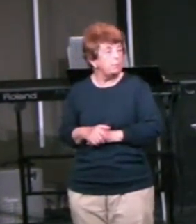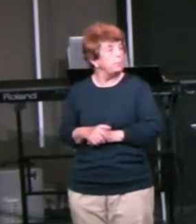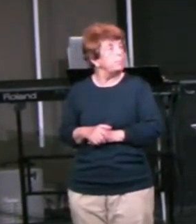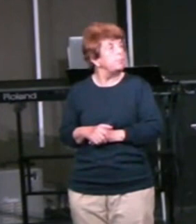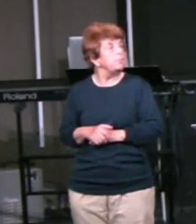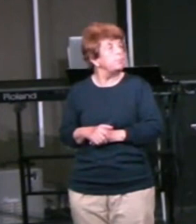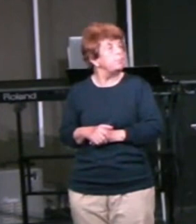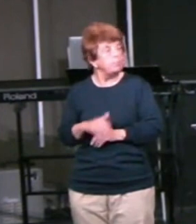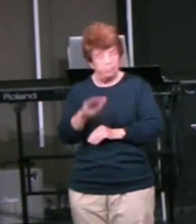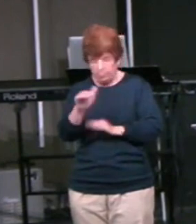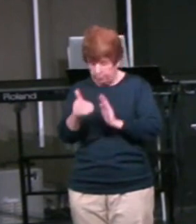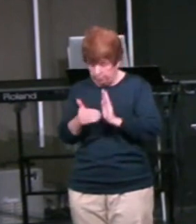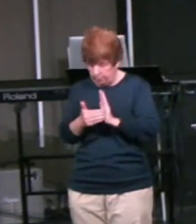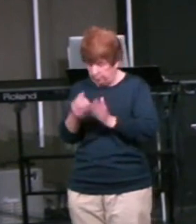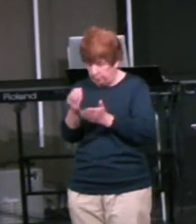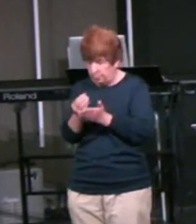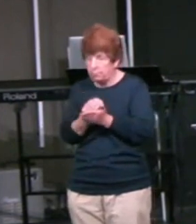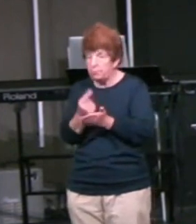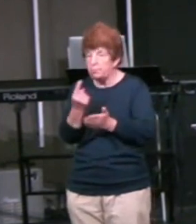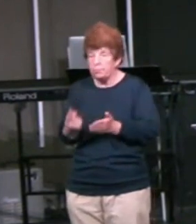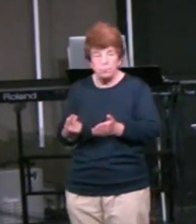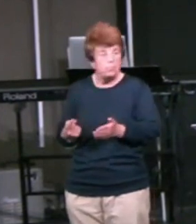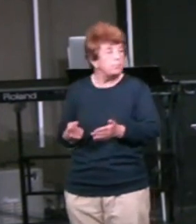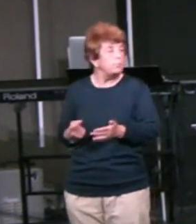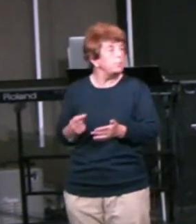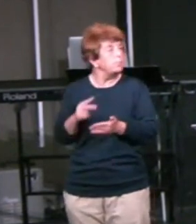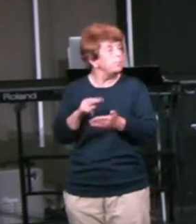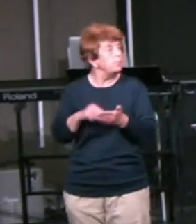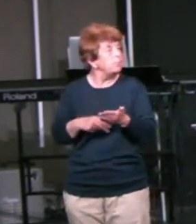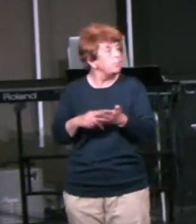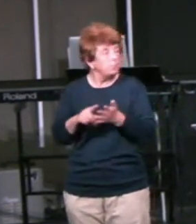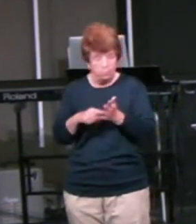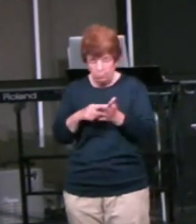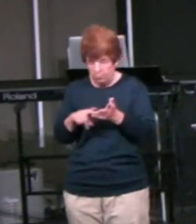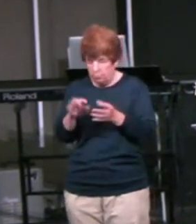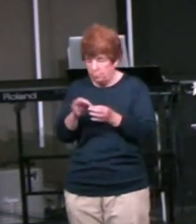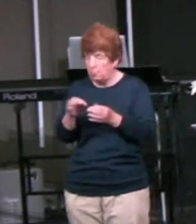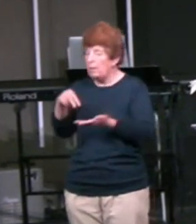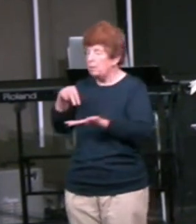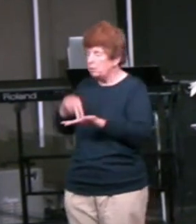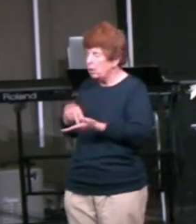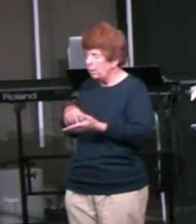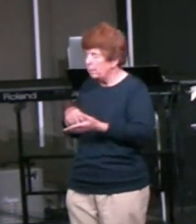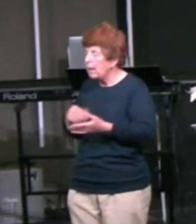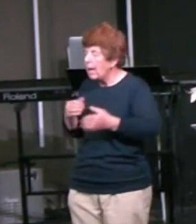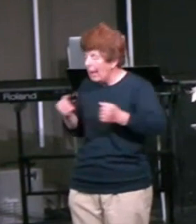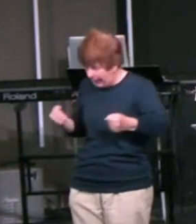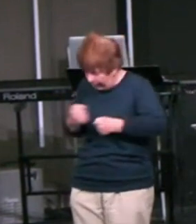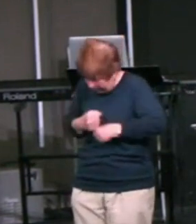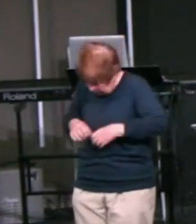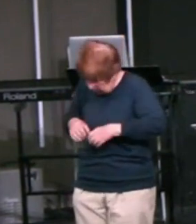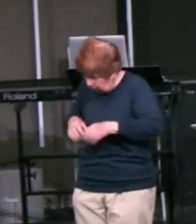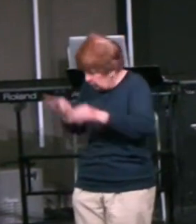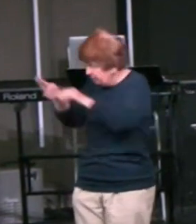When we get to the end of chapter 1, we read that Job stood up and tore his robe in grief.